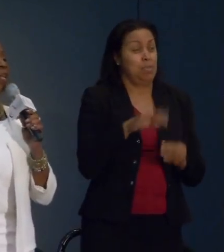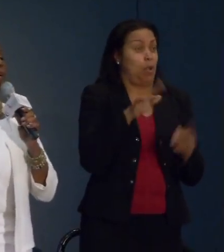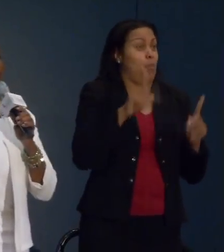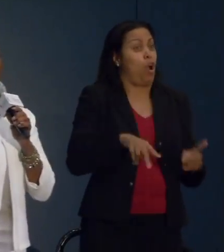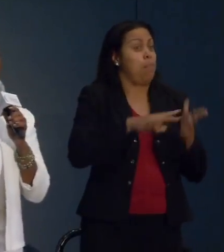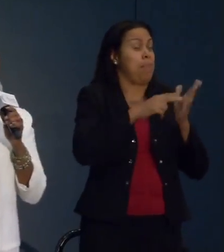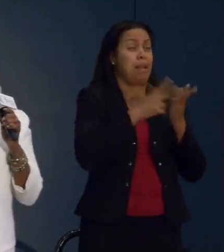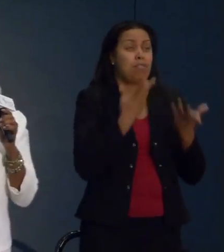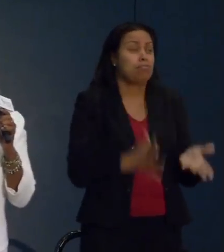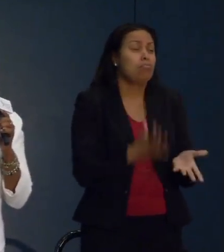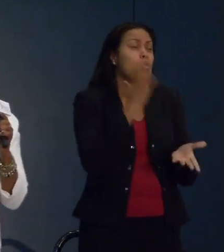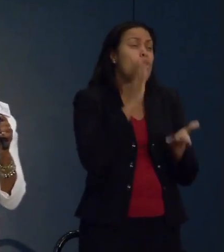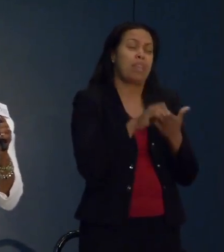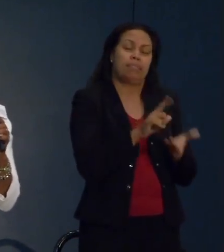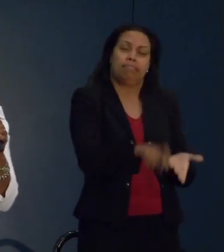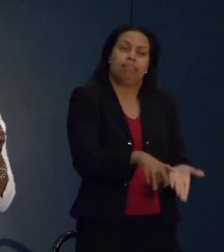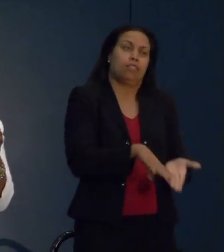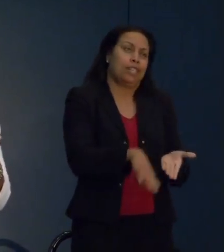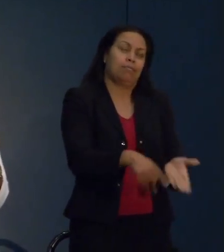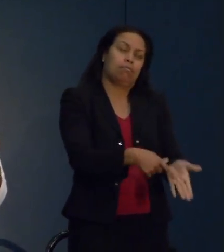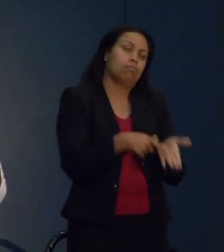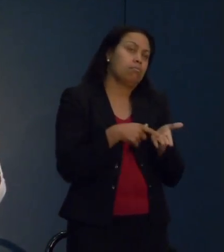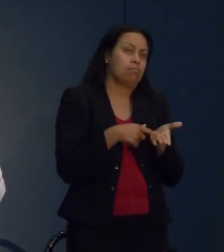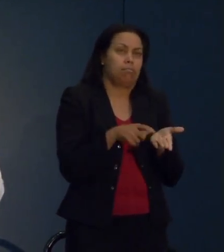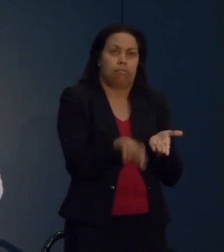So I knew I had to forgive.